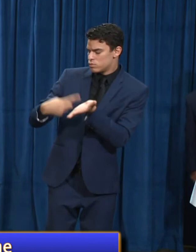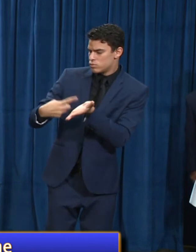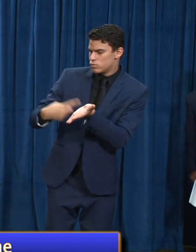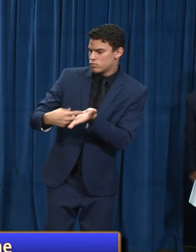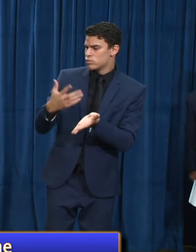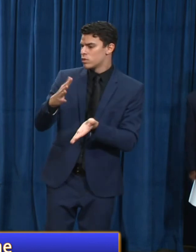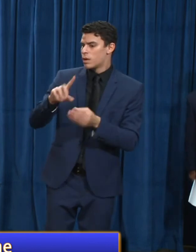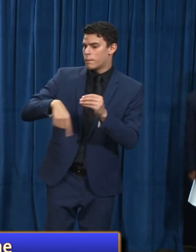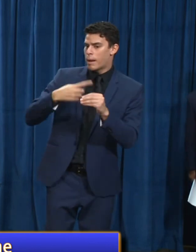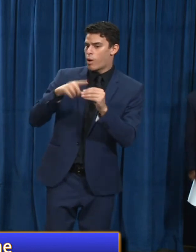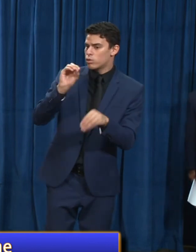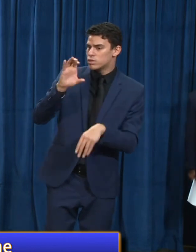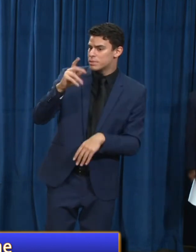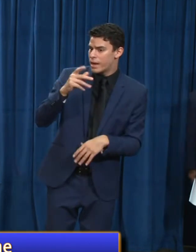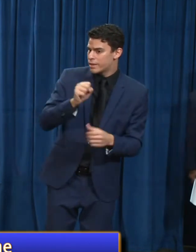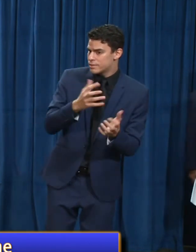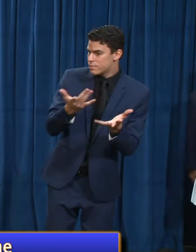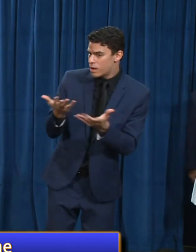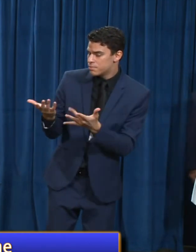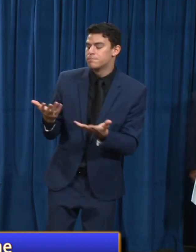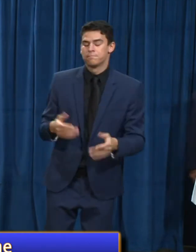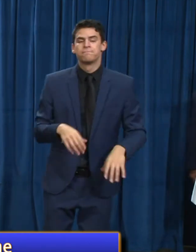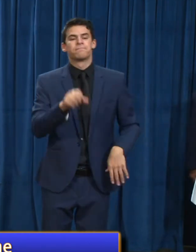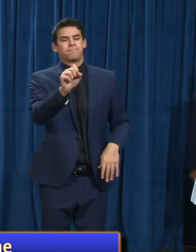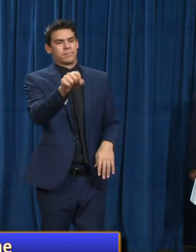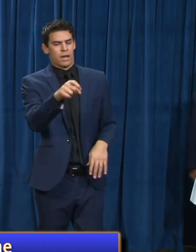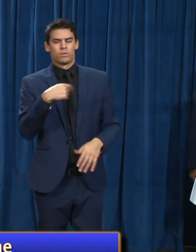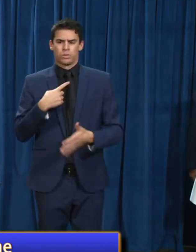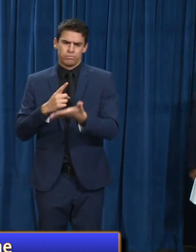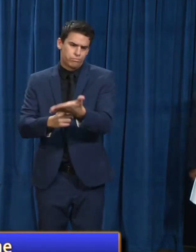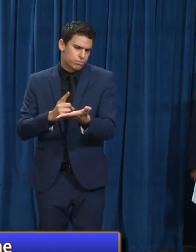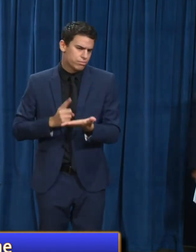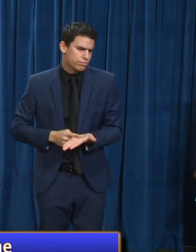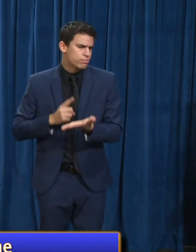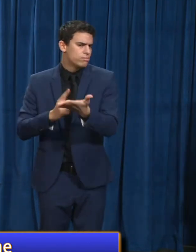Yes. So we are in constant communication with the school.